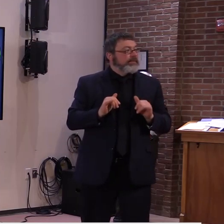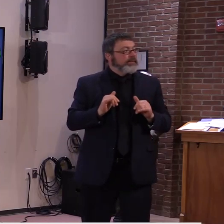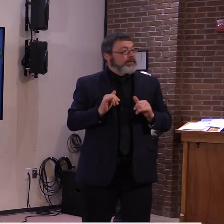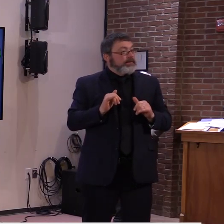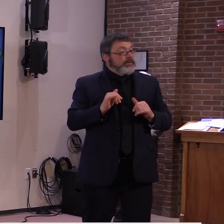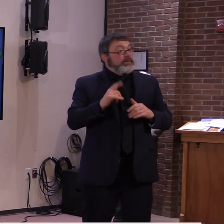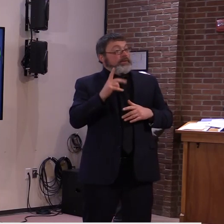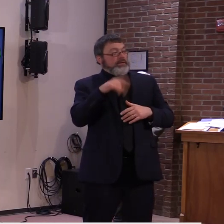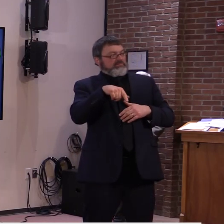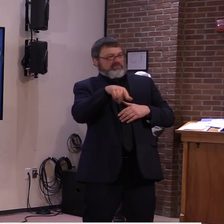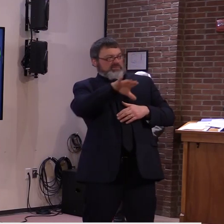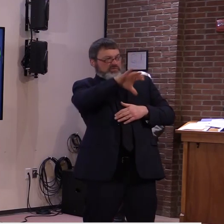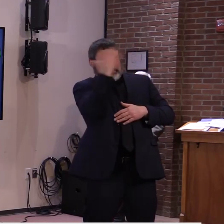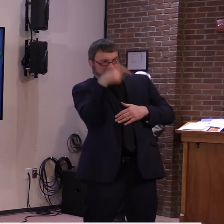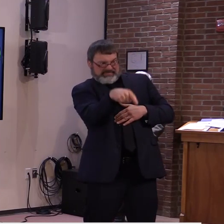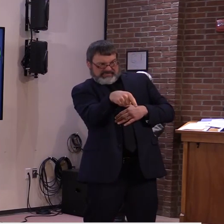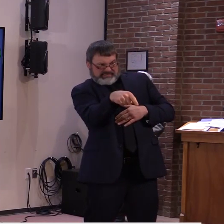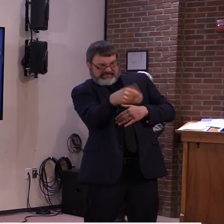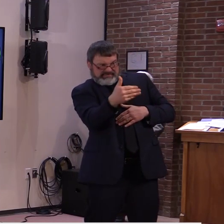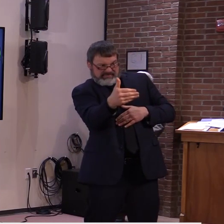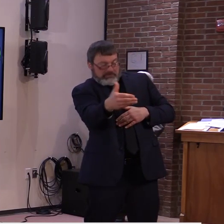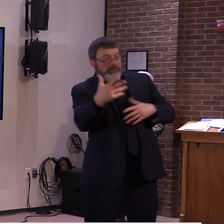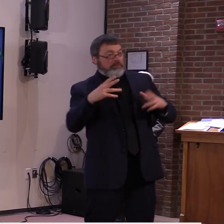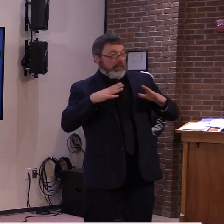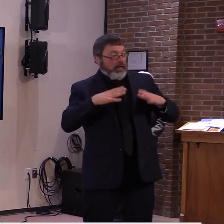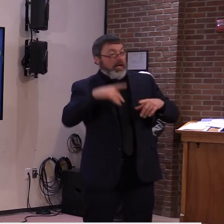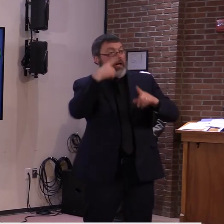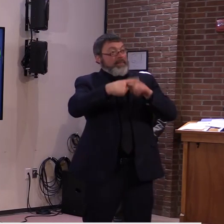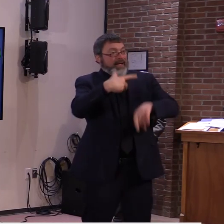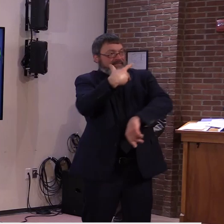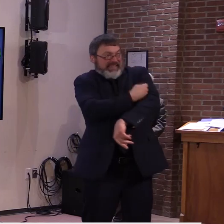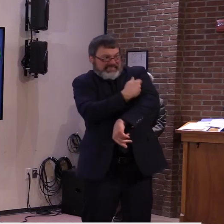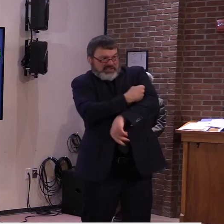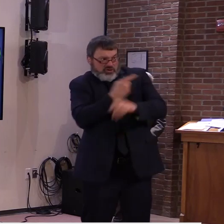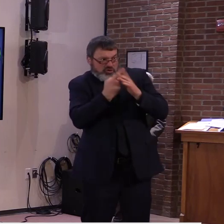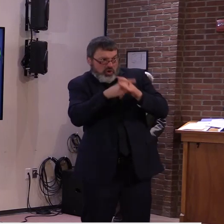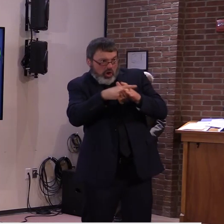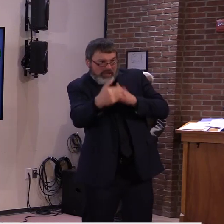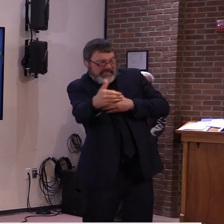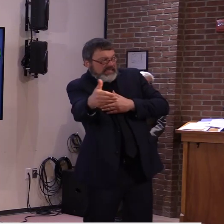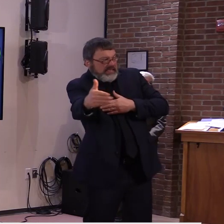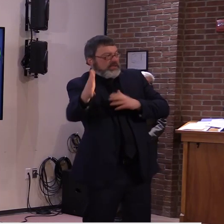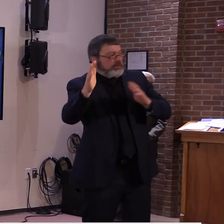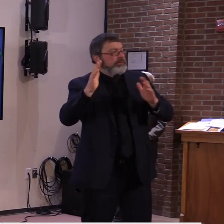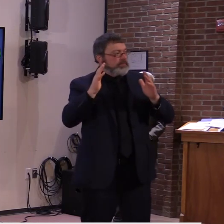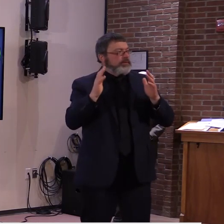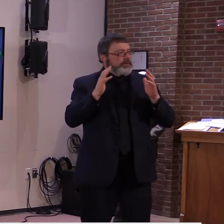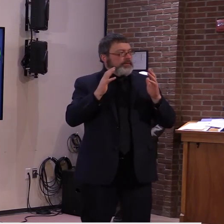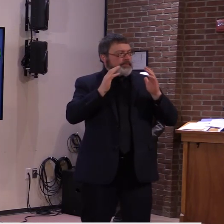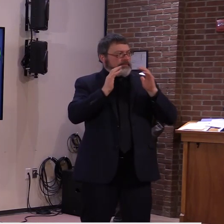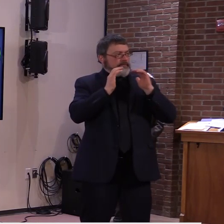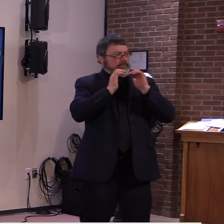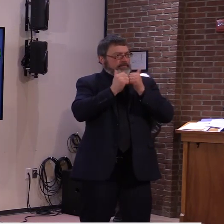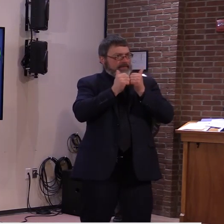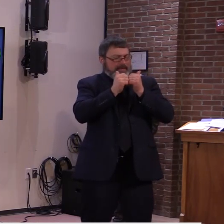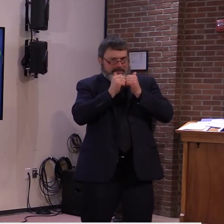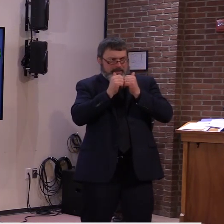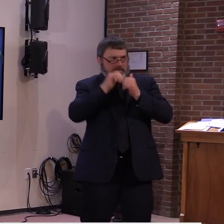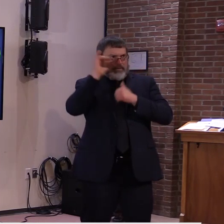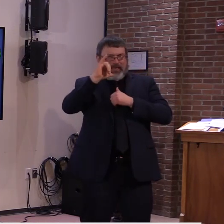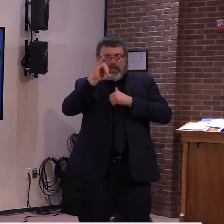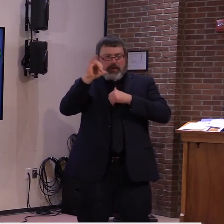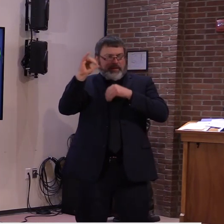we'll begin to put additional focus on addressing the impact of this emergency on students and their families. The emergent national picture is